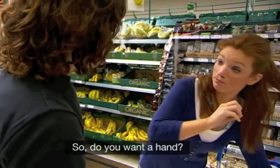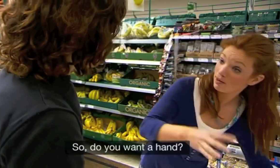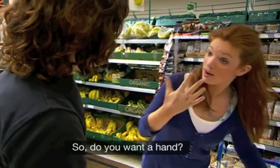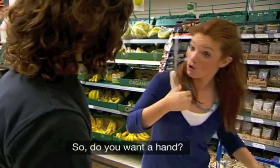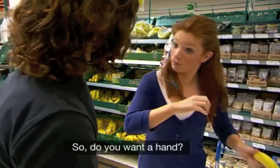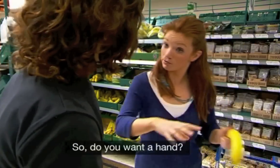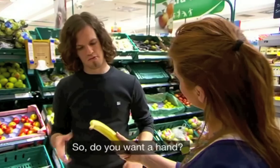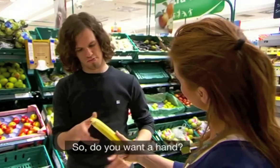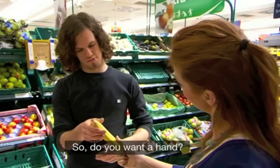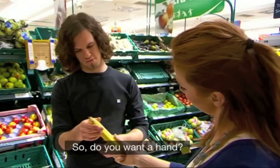So do you want a hand?